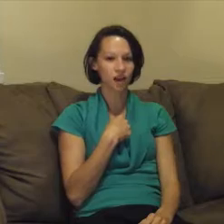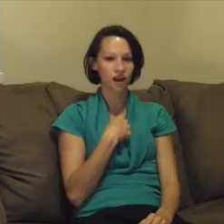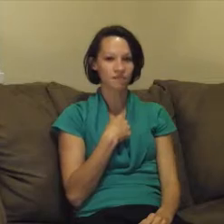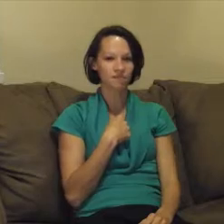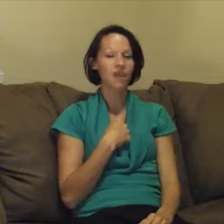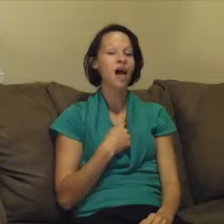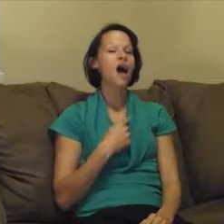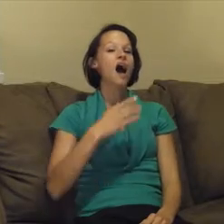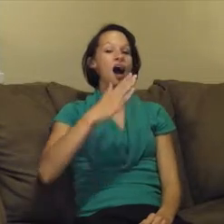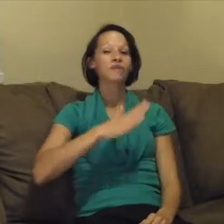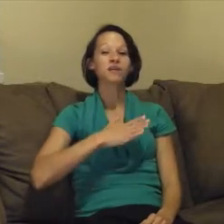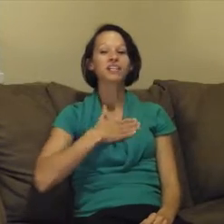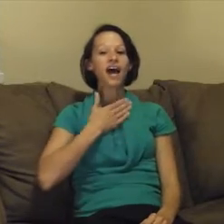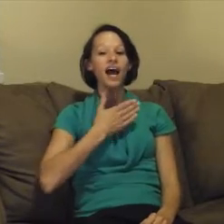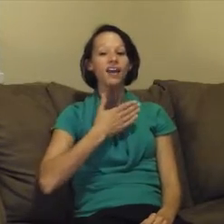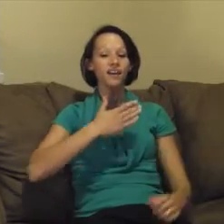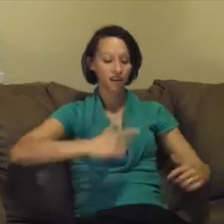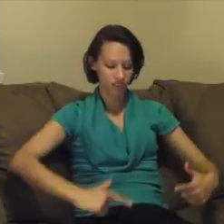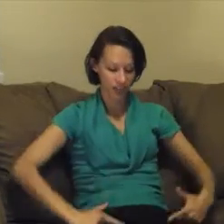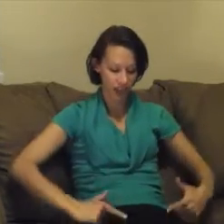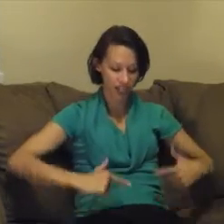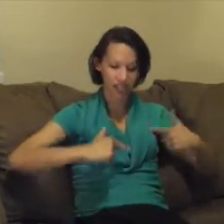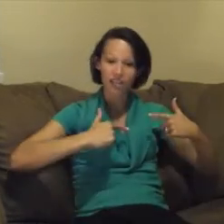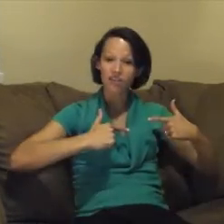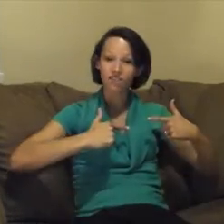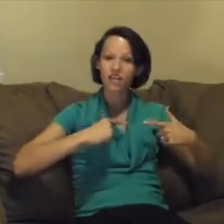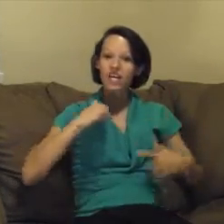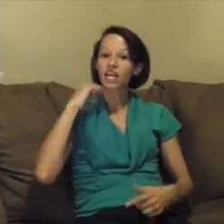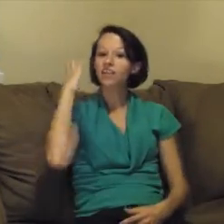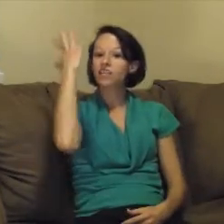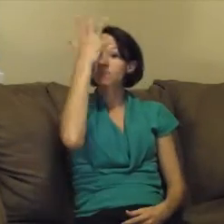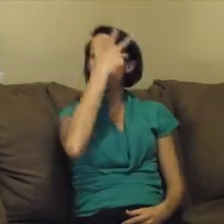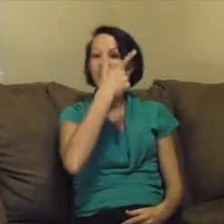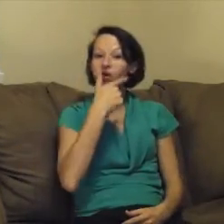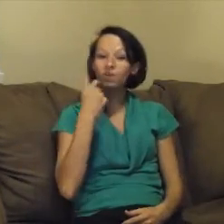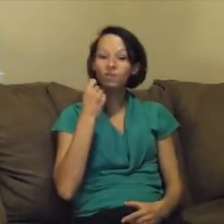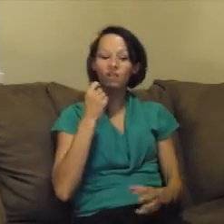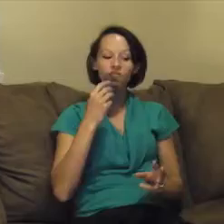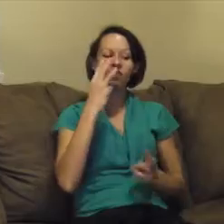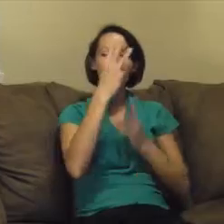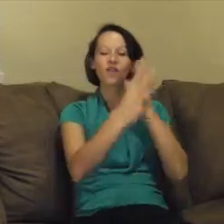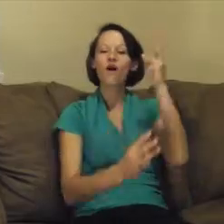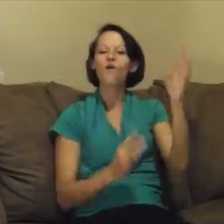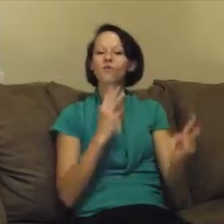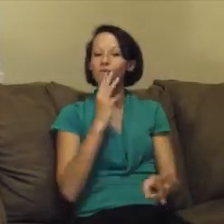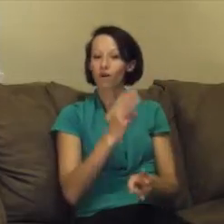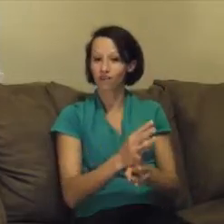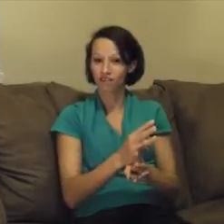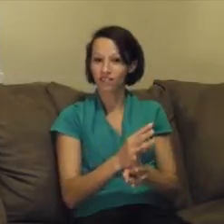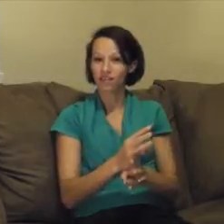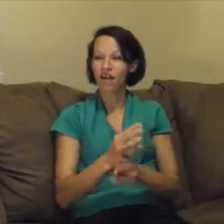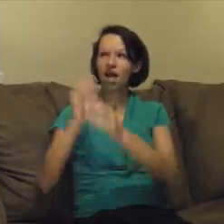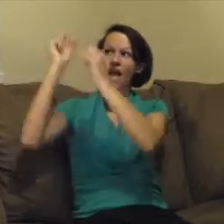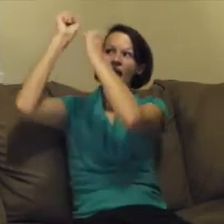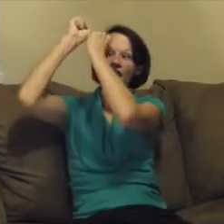line. I'm glad that I live in this beautiful world